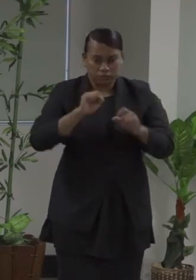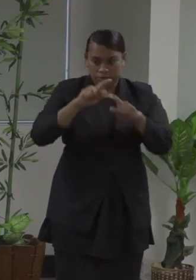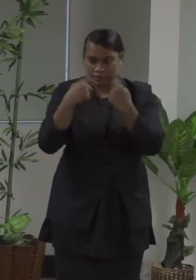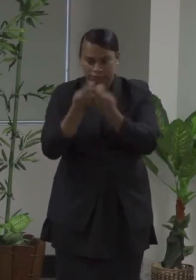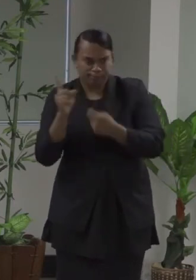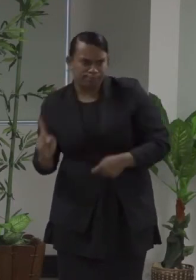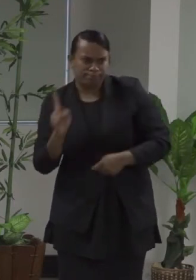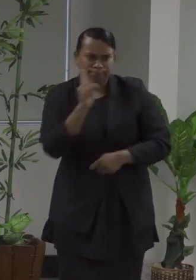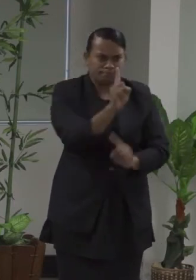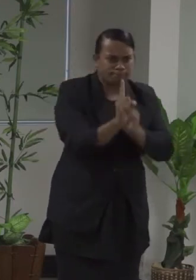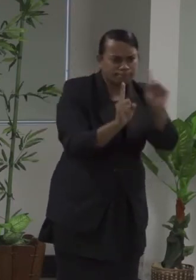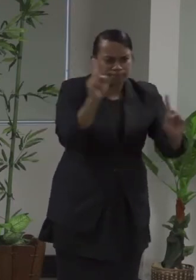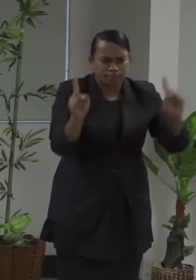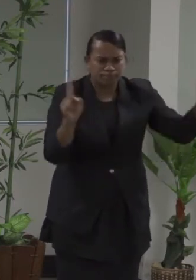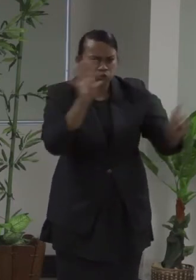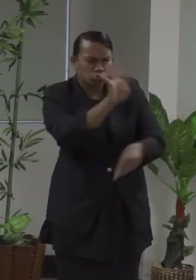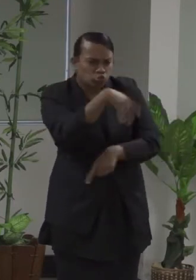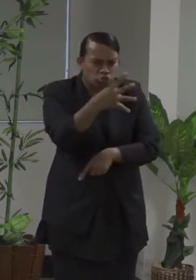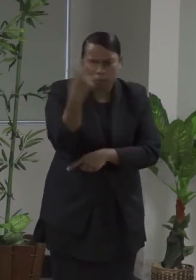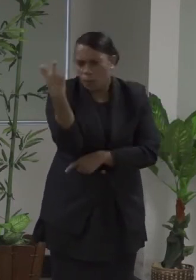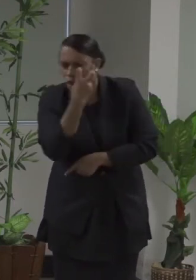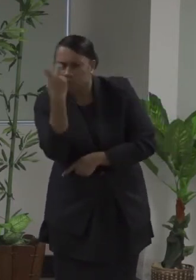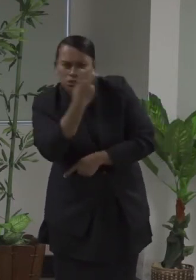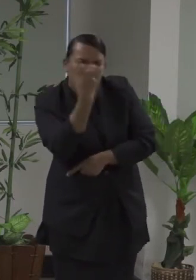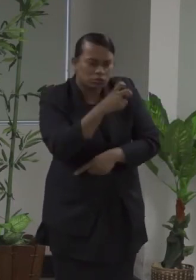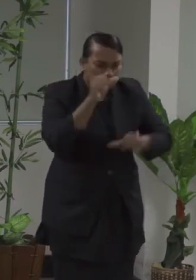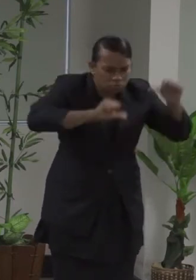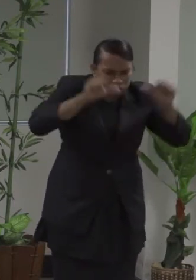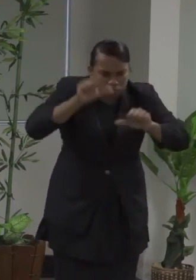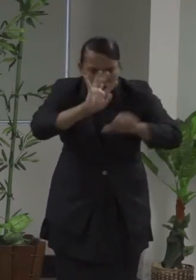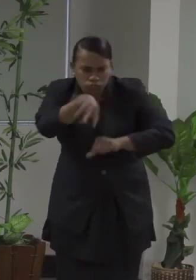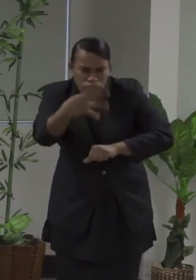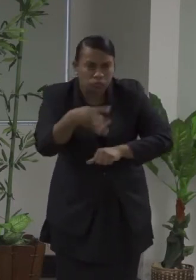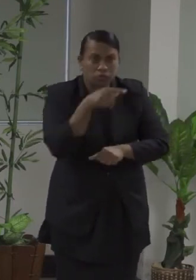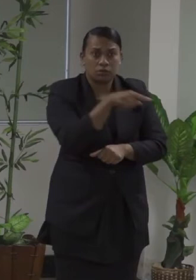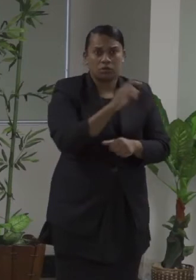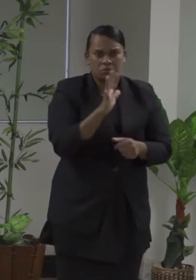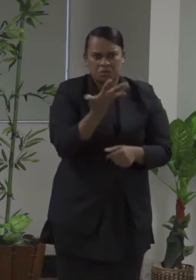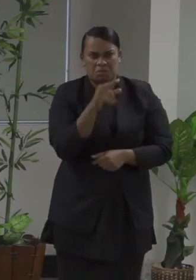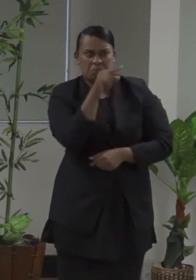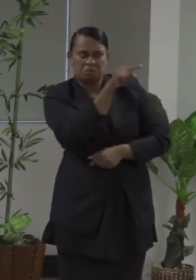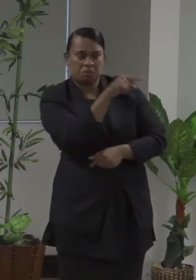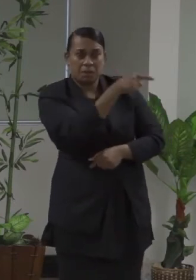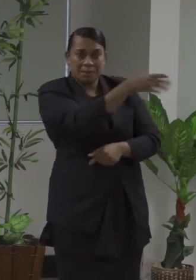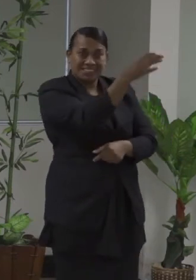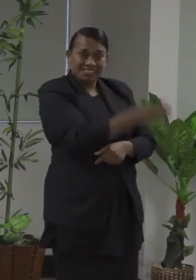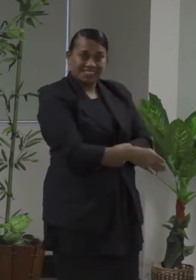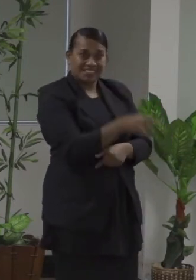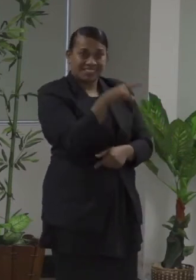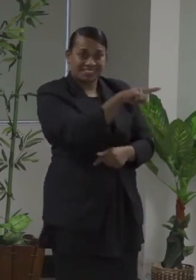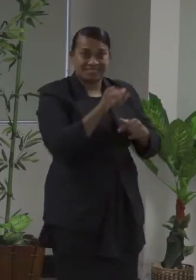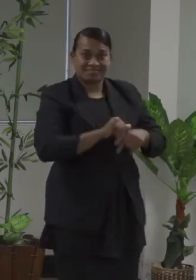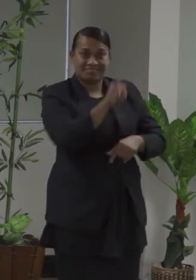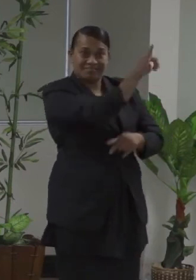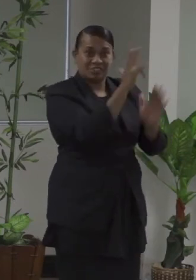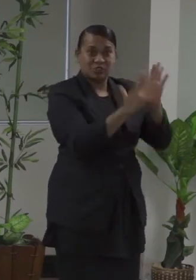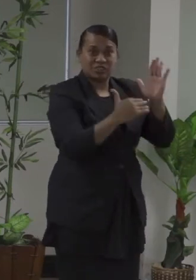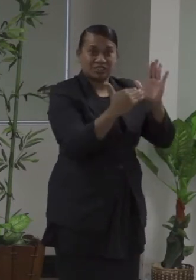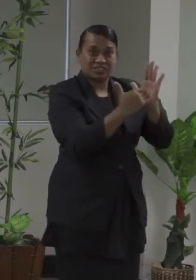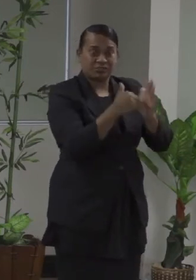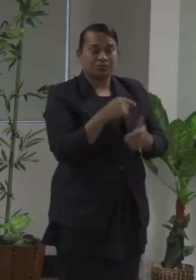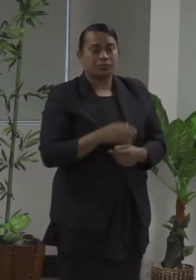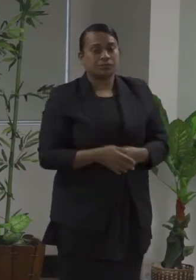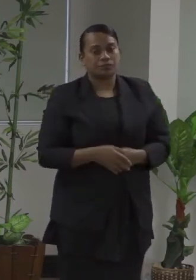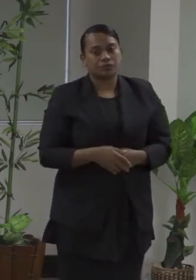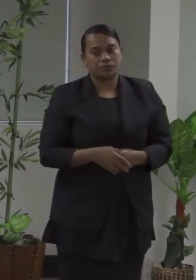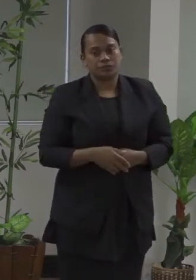in relation to the fact that they are contacts of these patients. So far, the contacts, now a